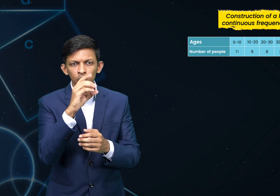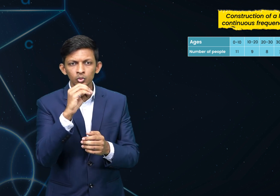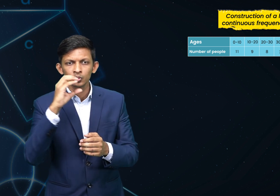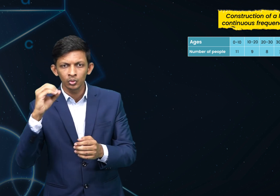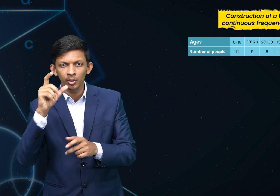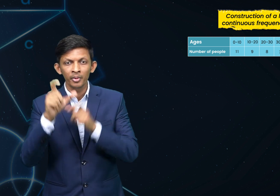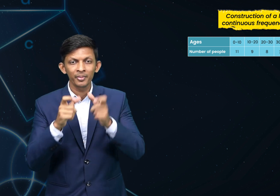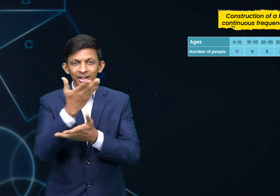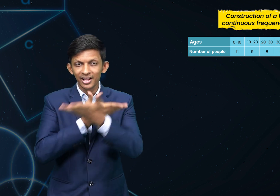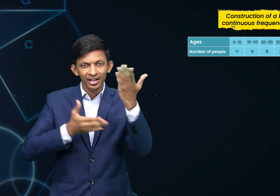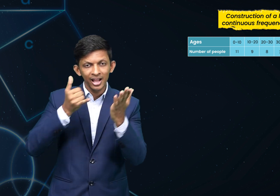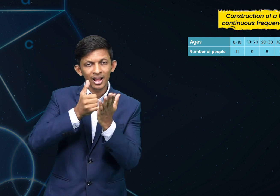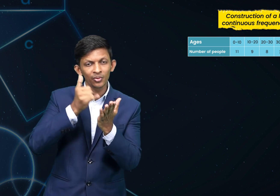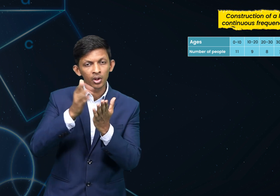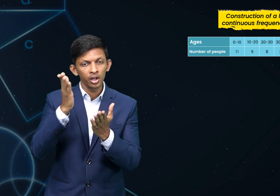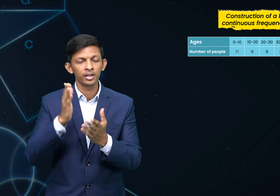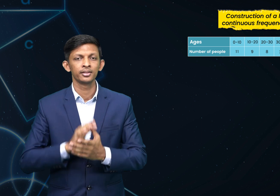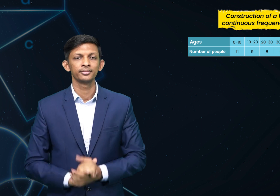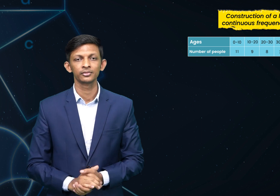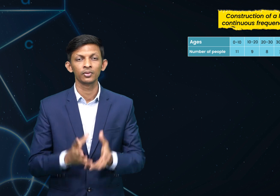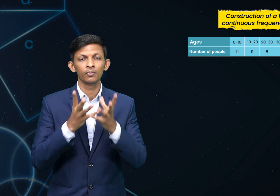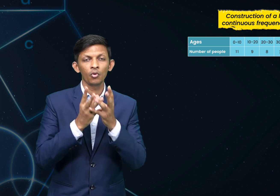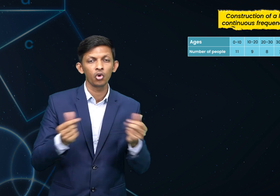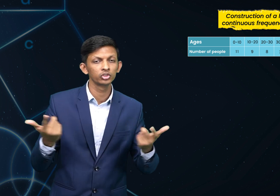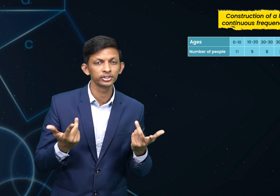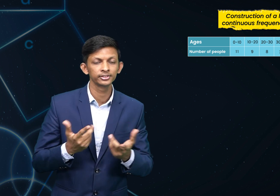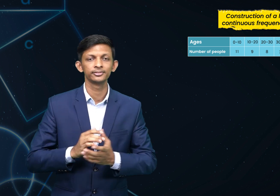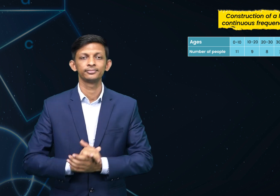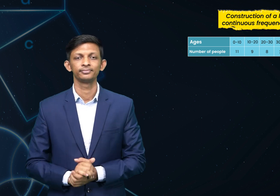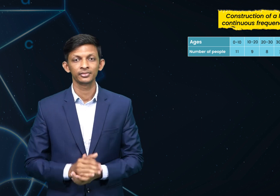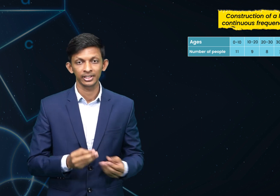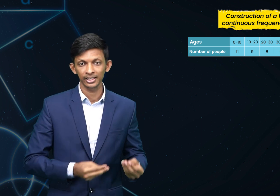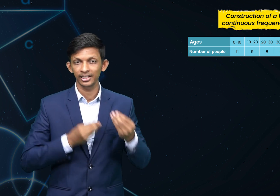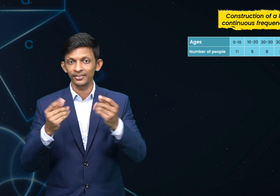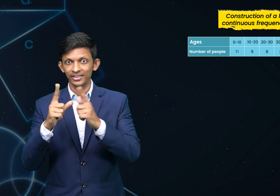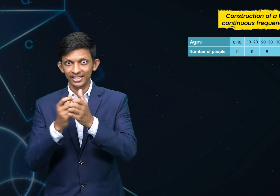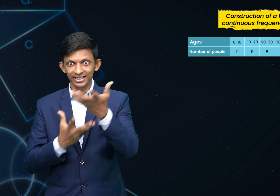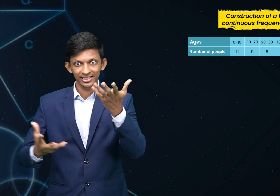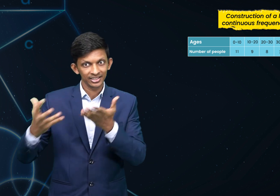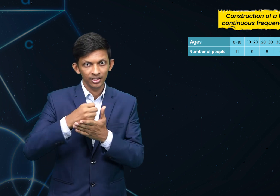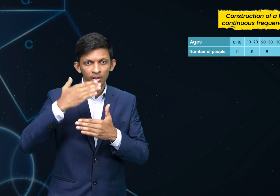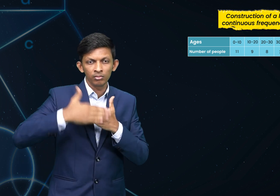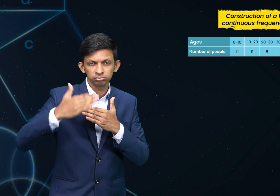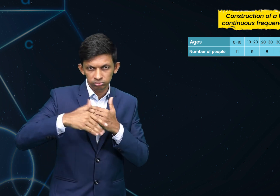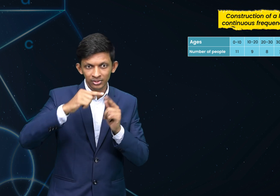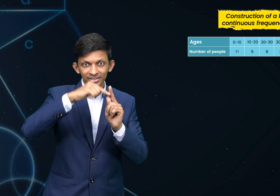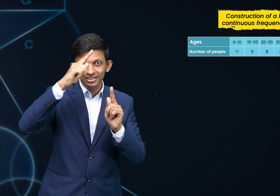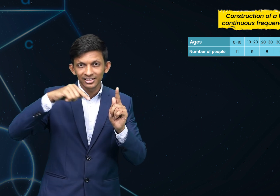in a village. Solution. The given data is a continuous frequency